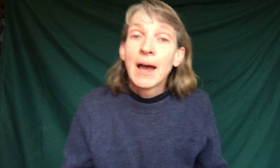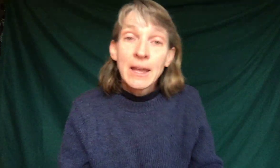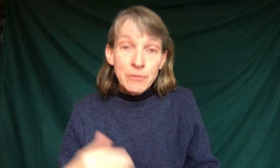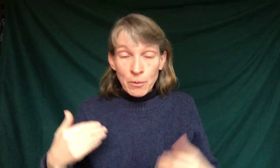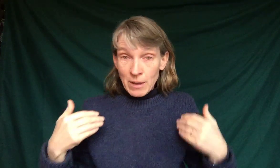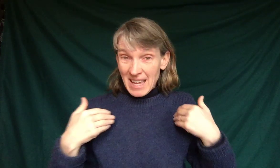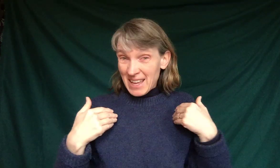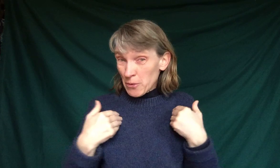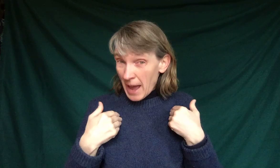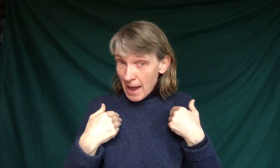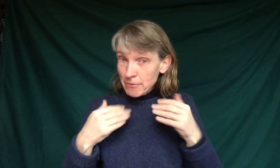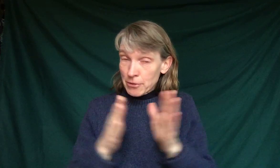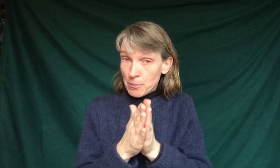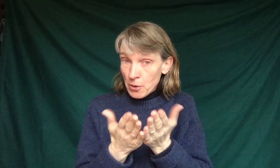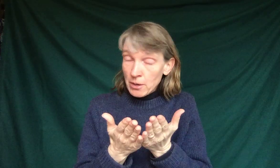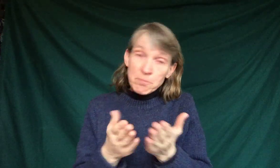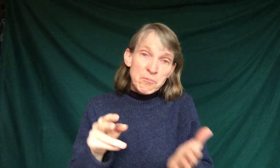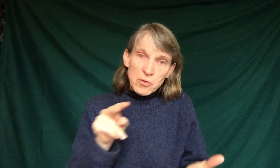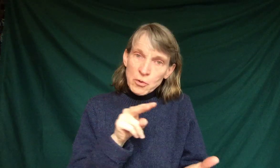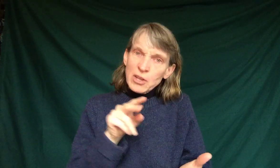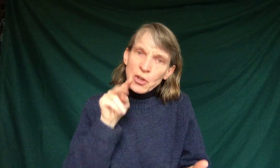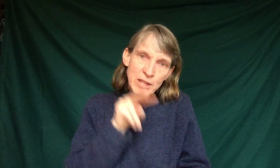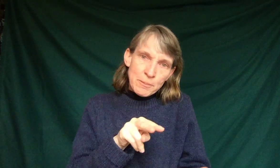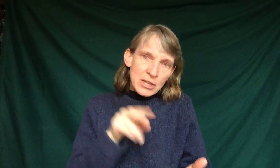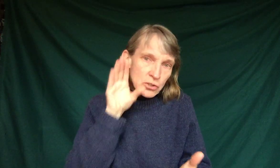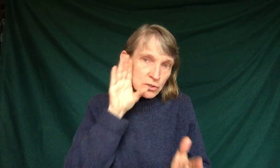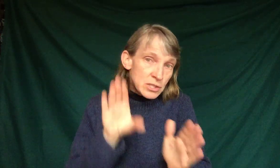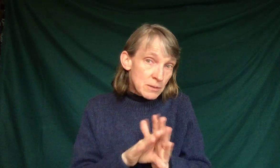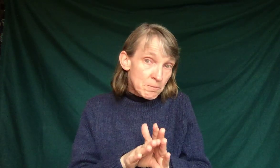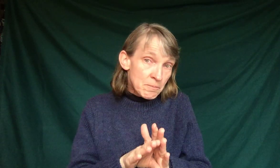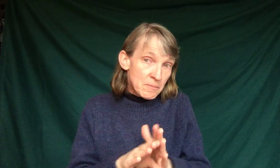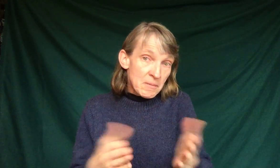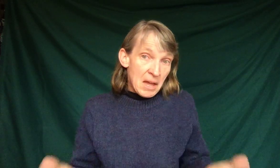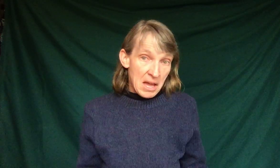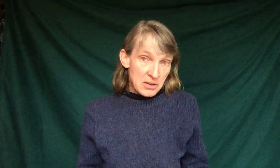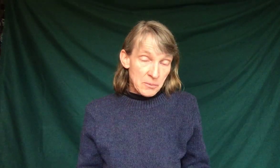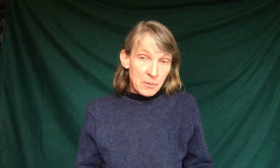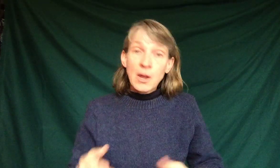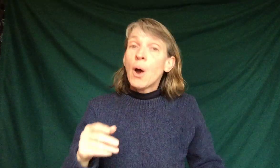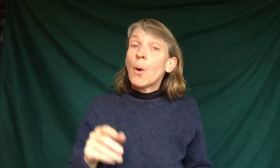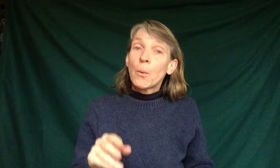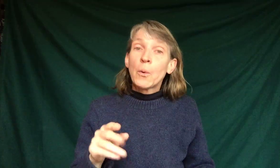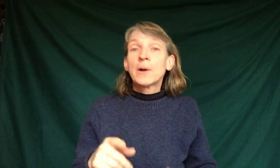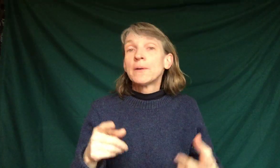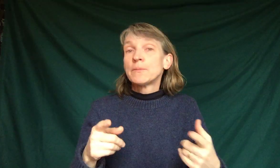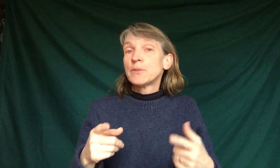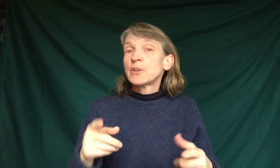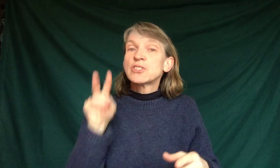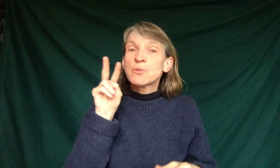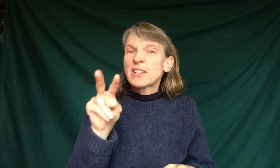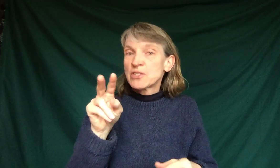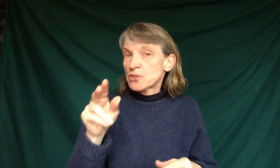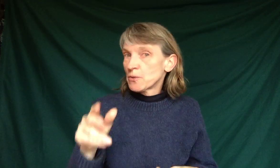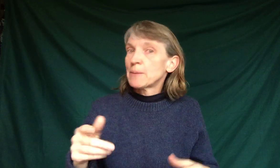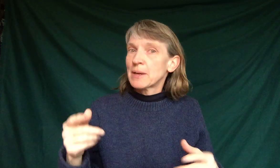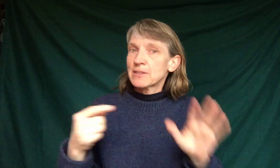If you have the book, you can look at the pictures on your own, or you can just watch the screen because I will